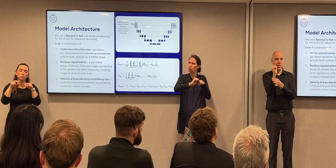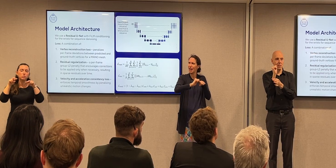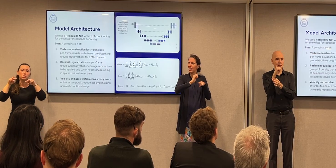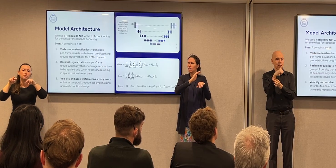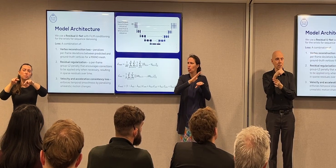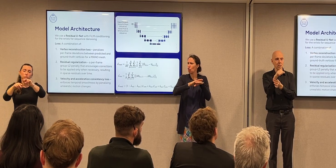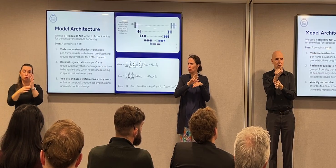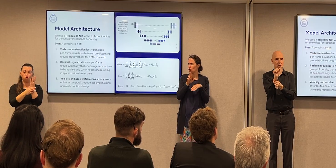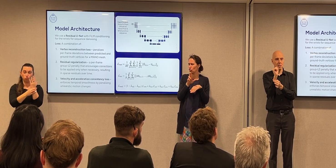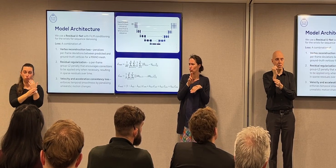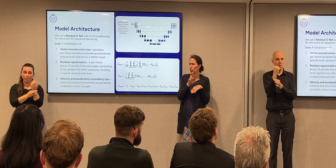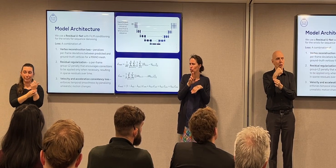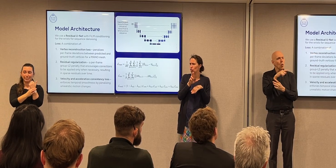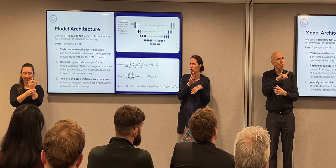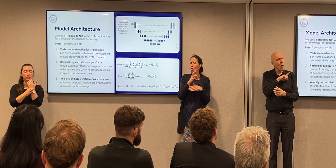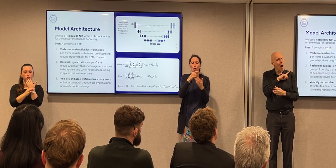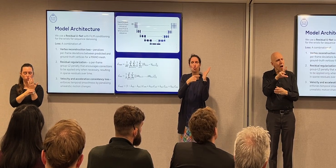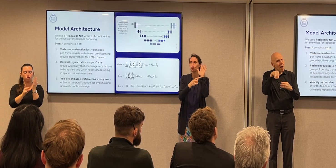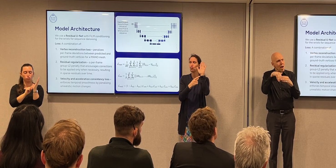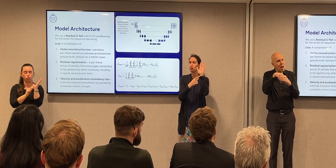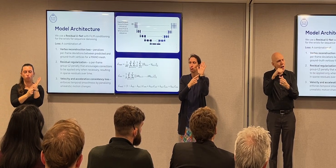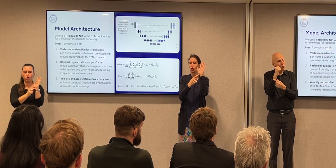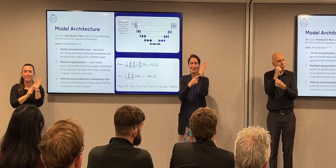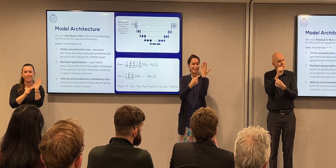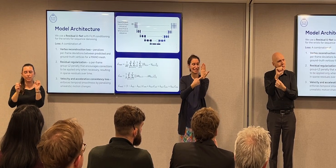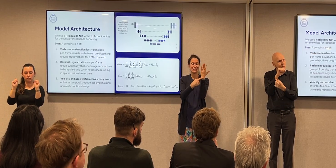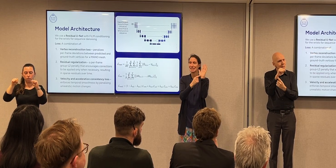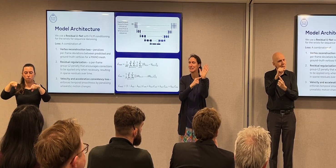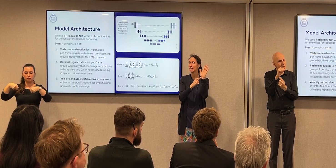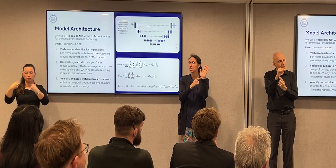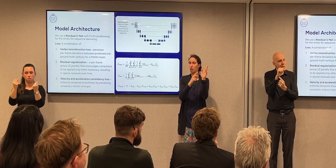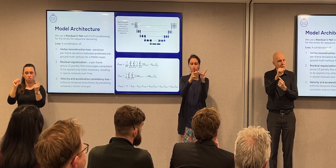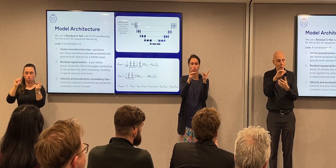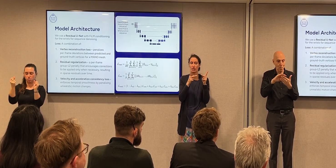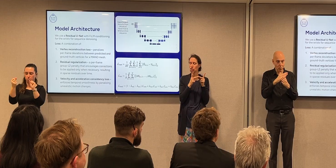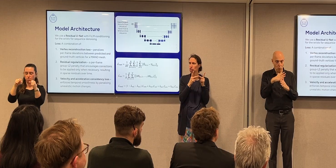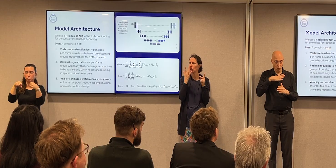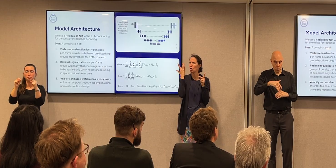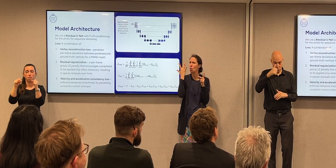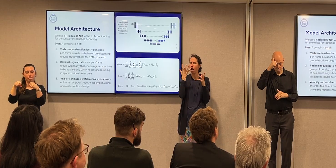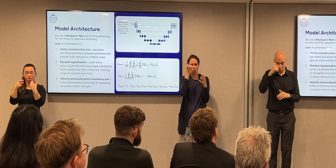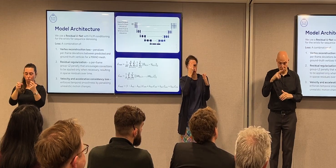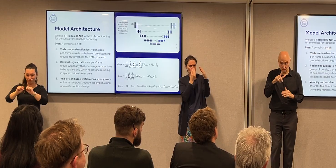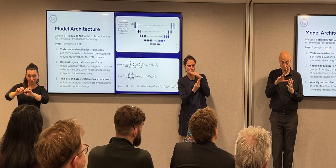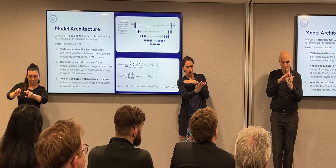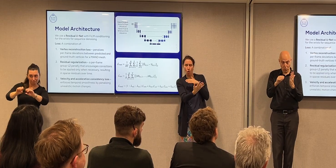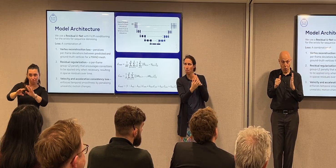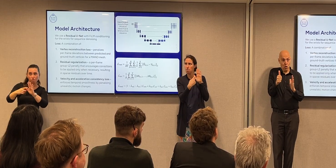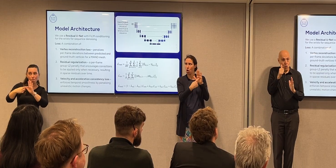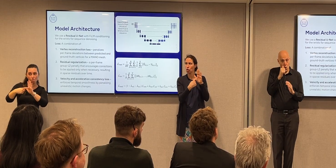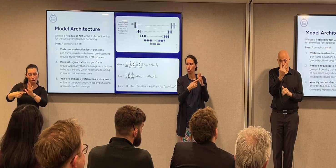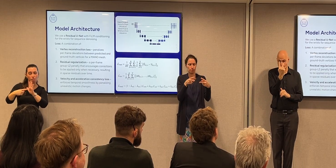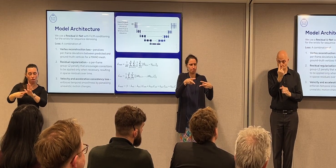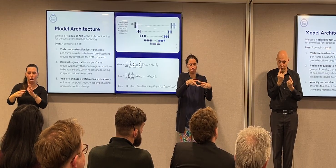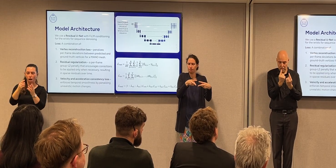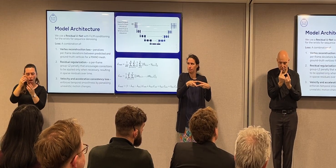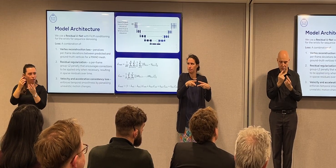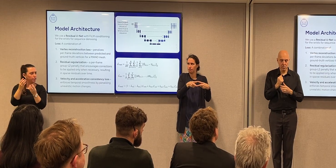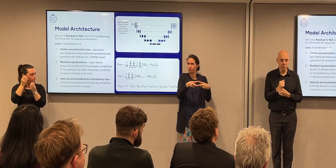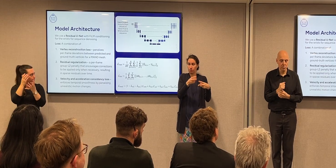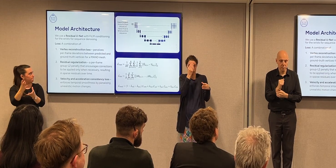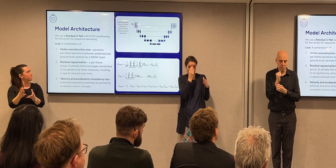the reason we include the wrist positions is because we want to inform the model of two things. One is